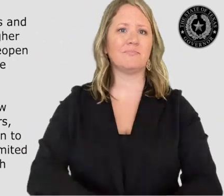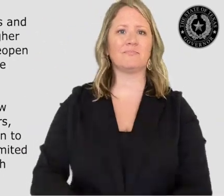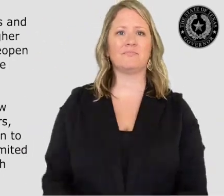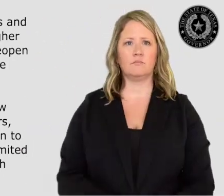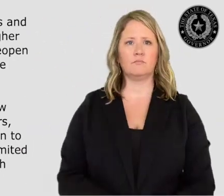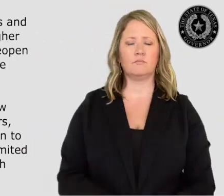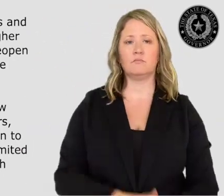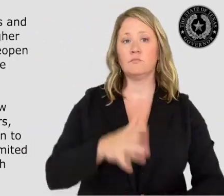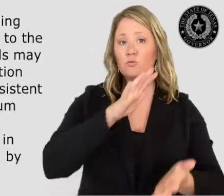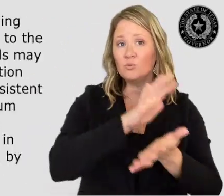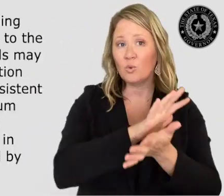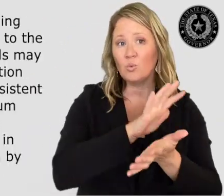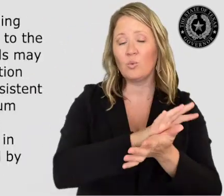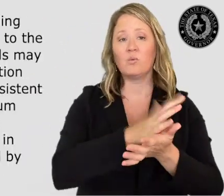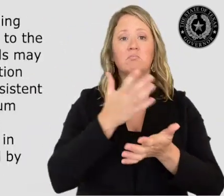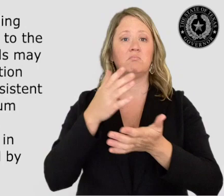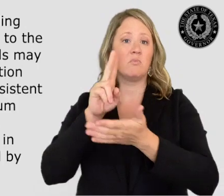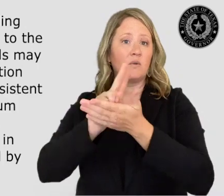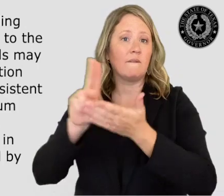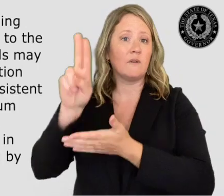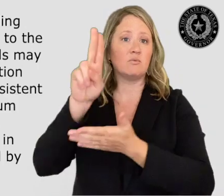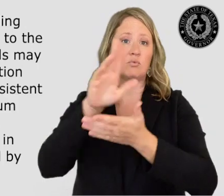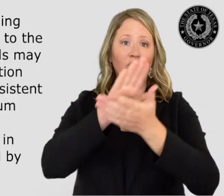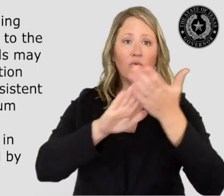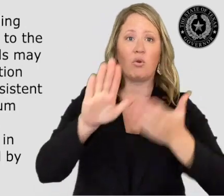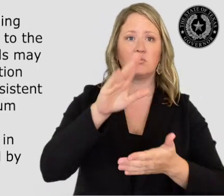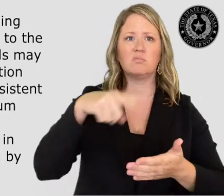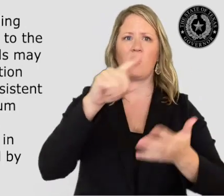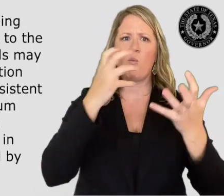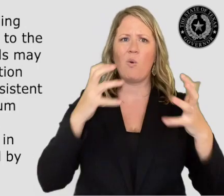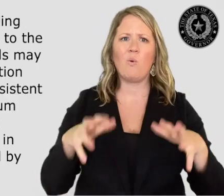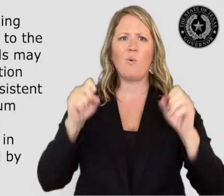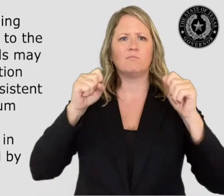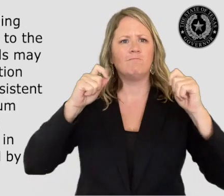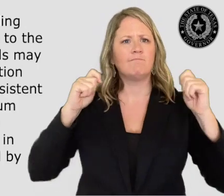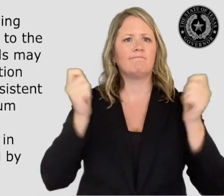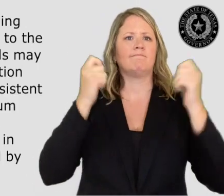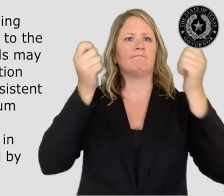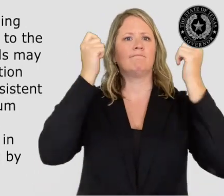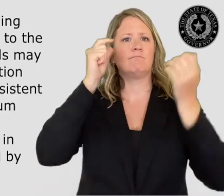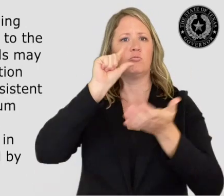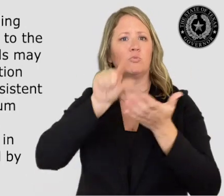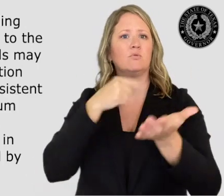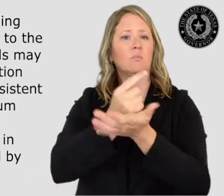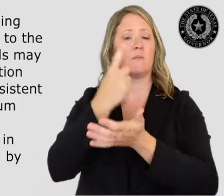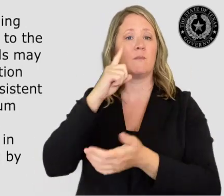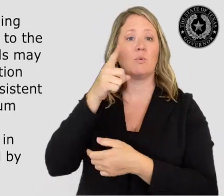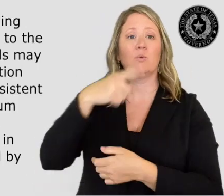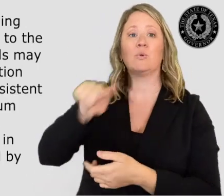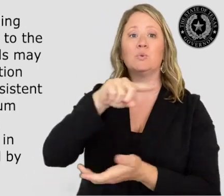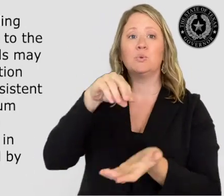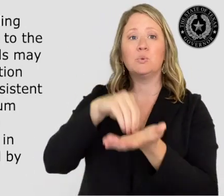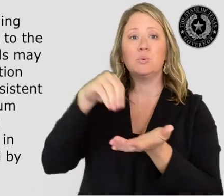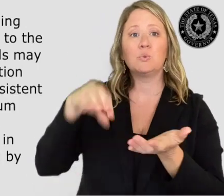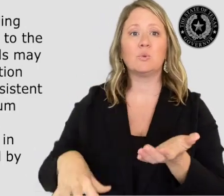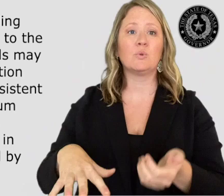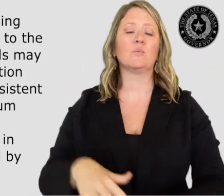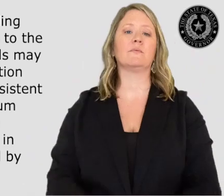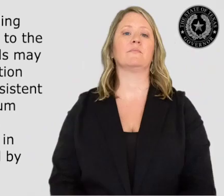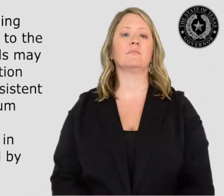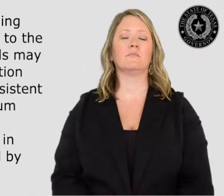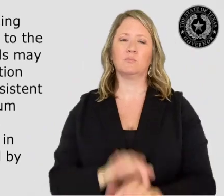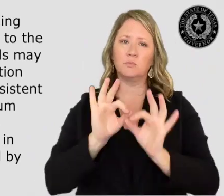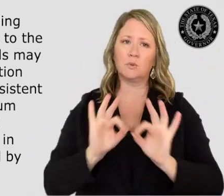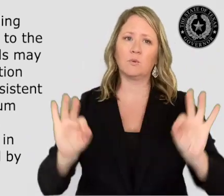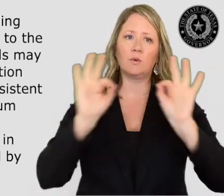to return to schools for the limited purposes set forth above. Notwithstanding anything herein to the contrary, schools may